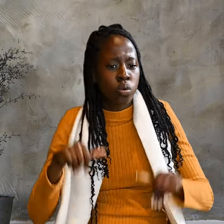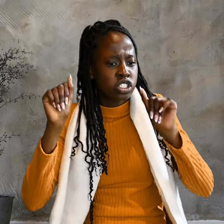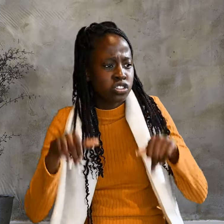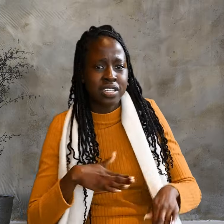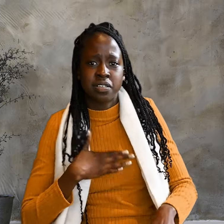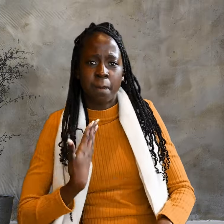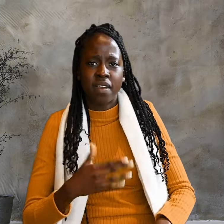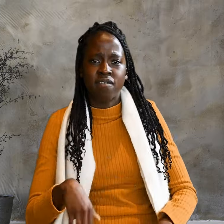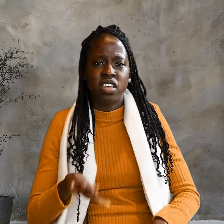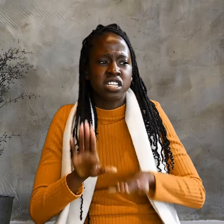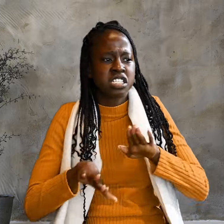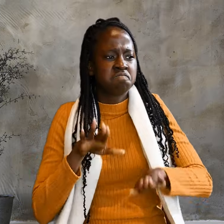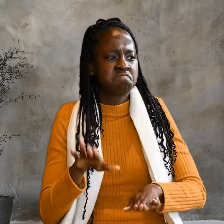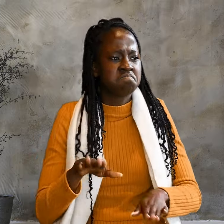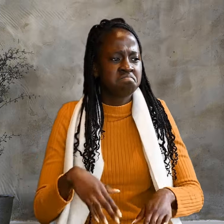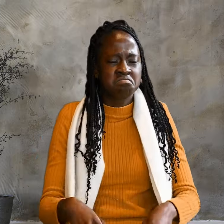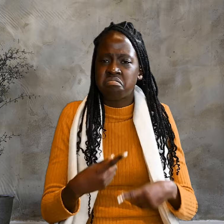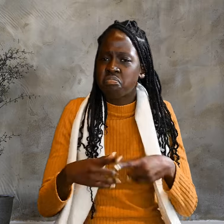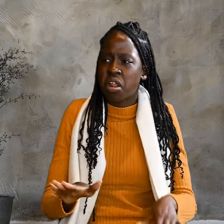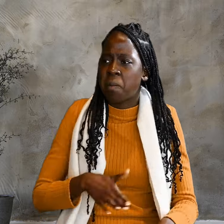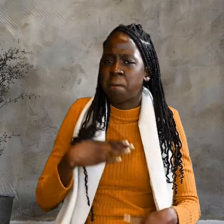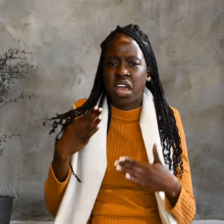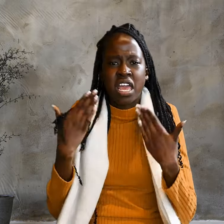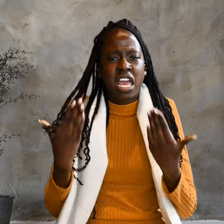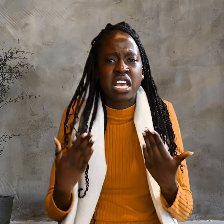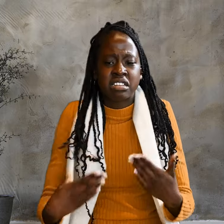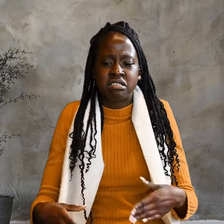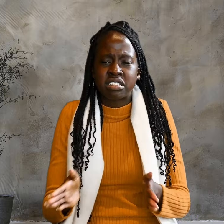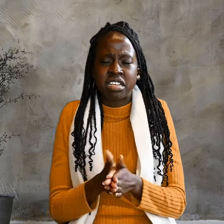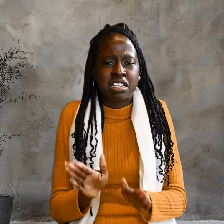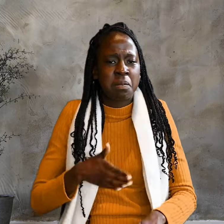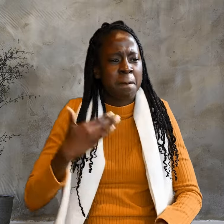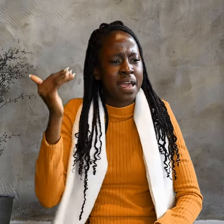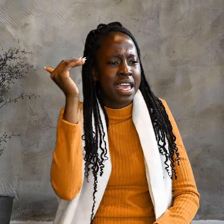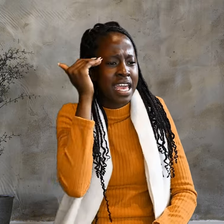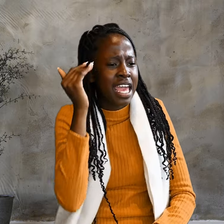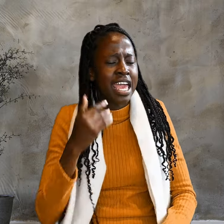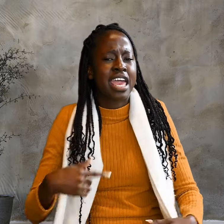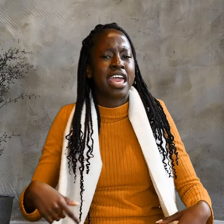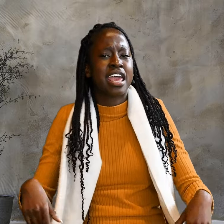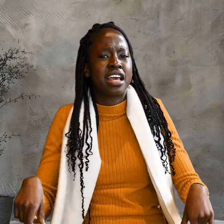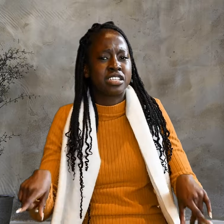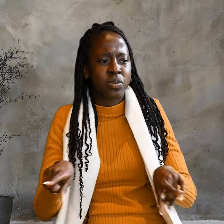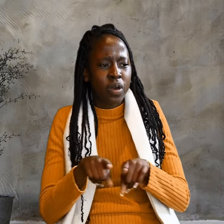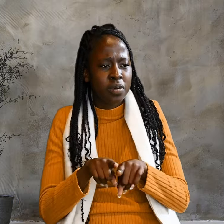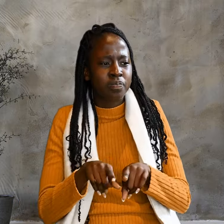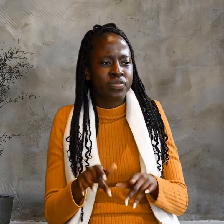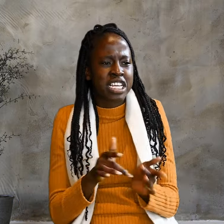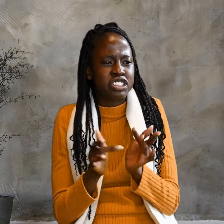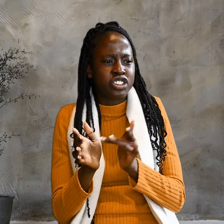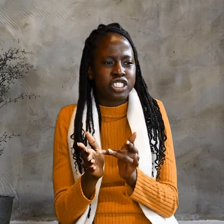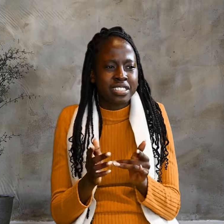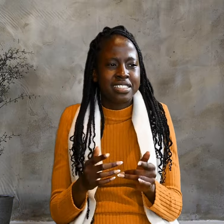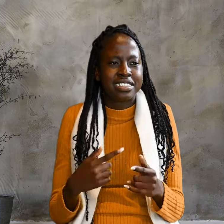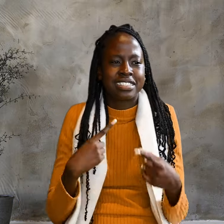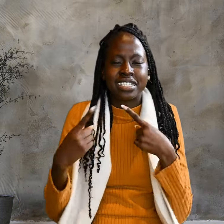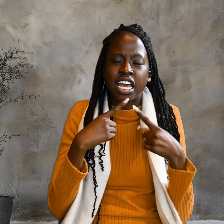"not just my feet, but my hands and my head as well." Jesus answered,